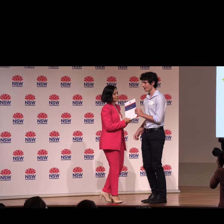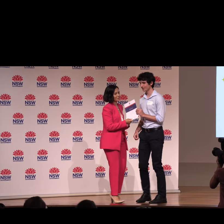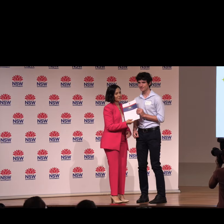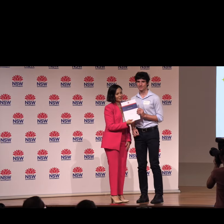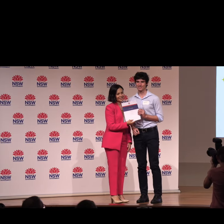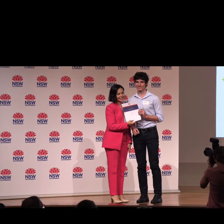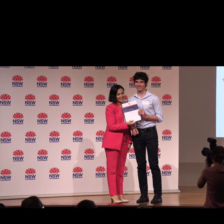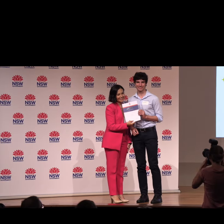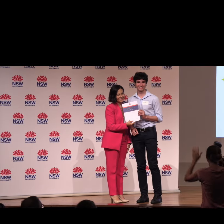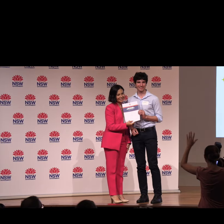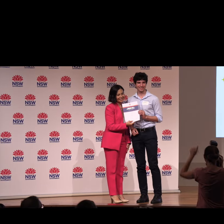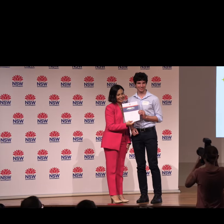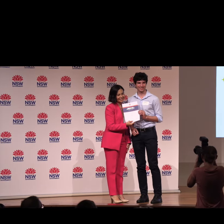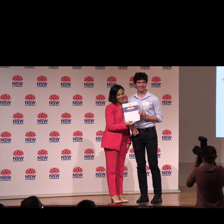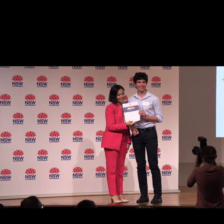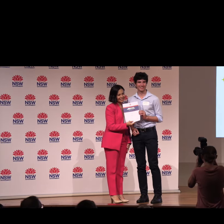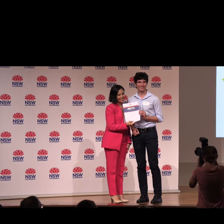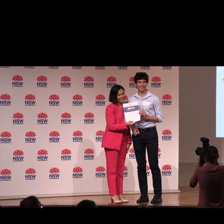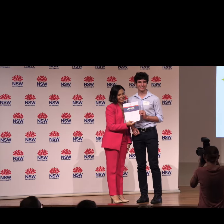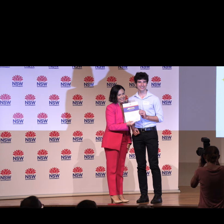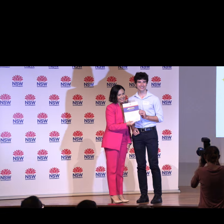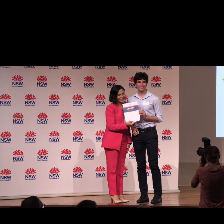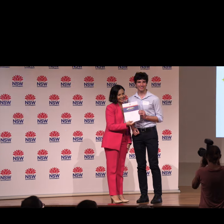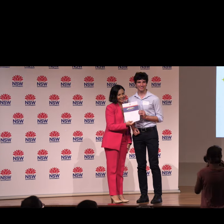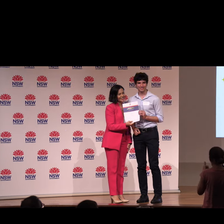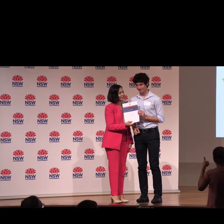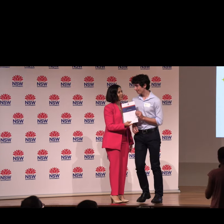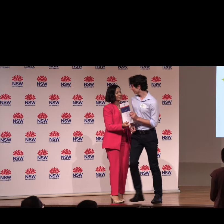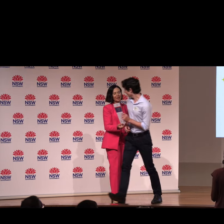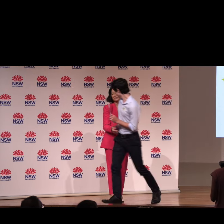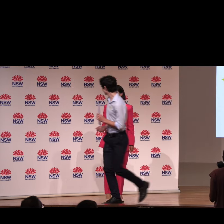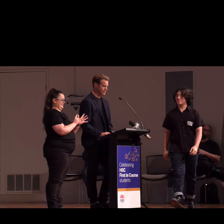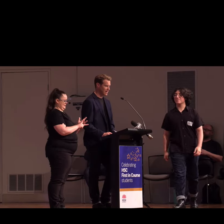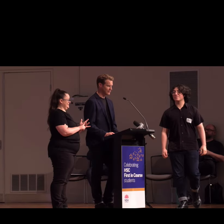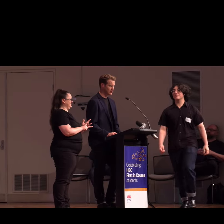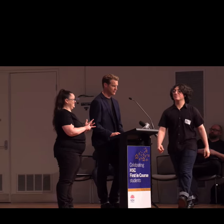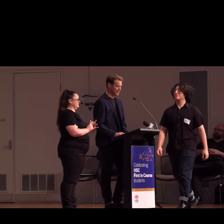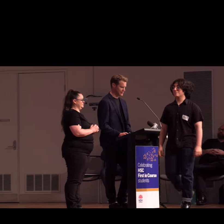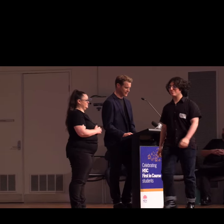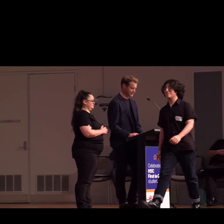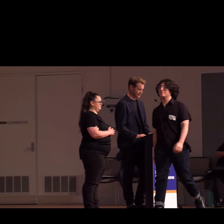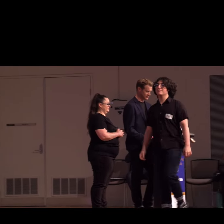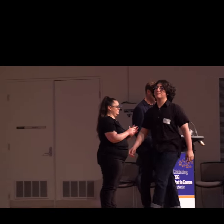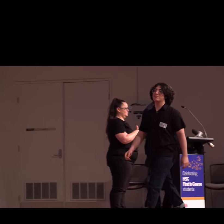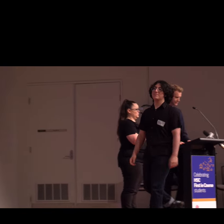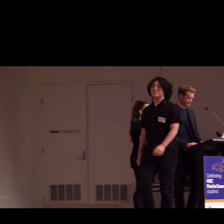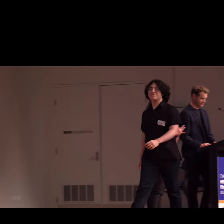In Spanish Extension, Kiani Yusach Ginsburg, New South Wales School of Languages.